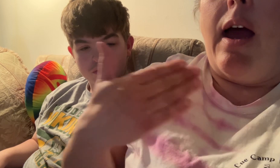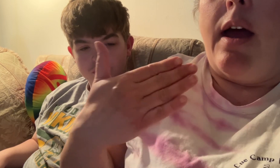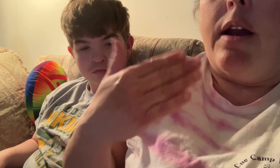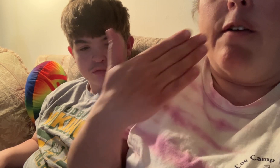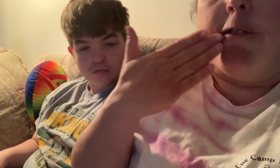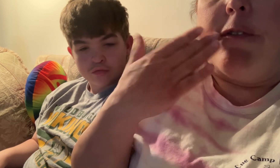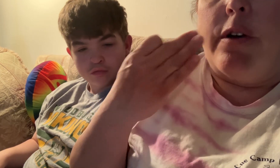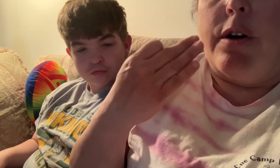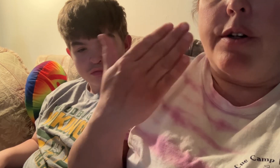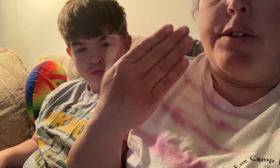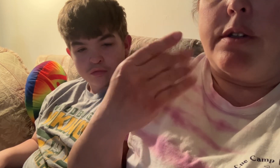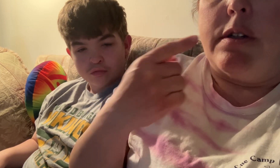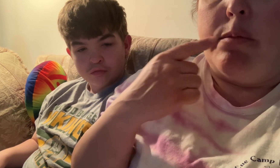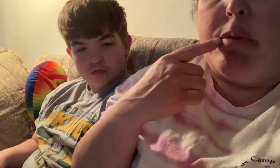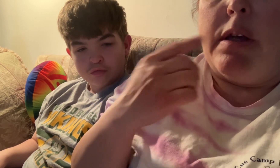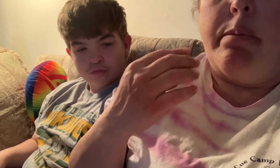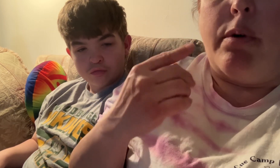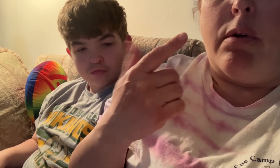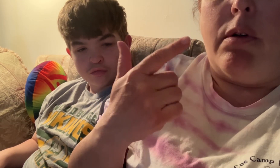At first, people